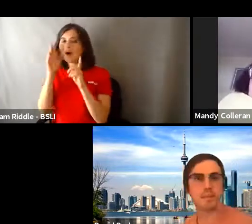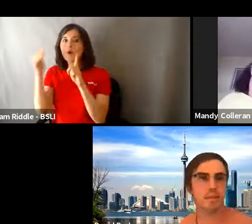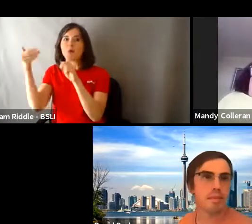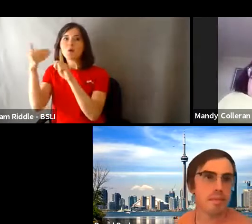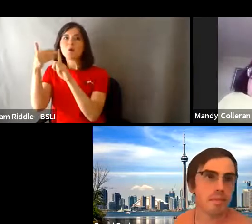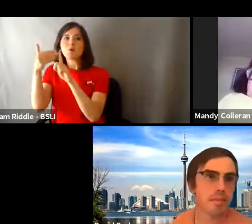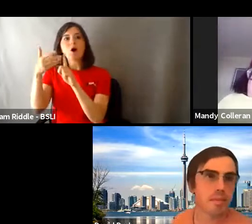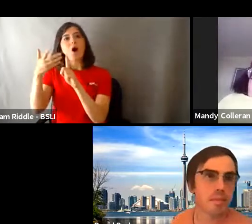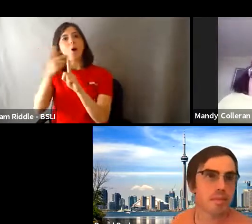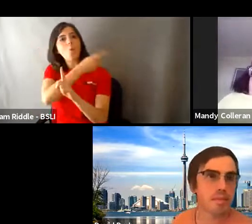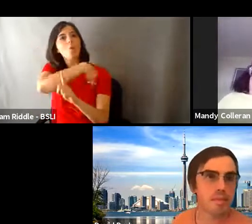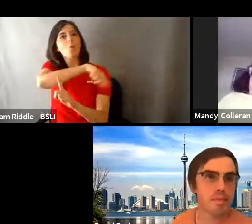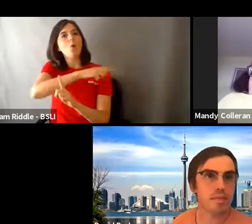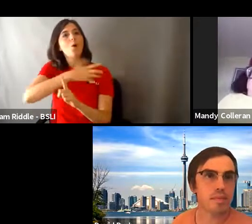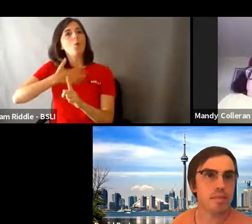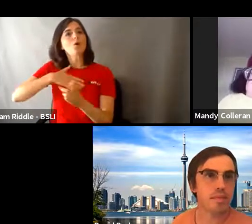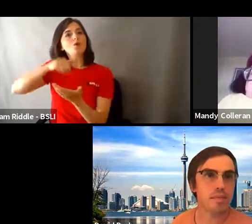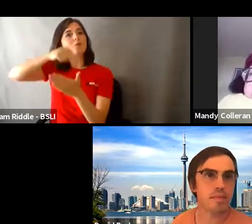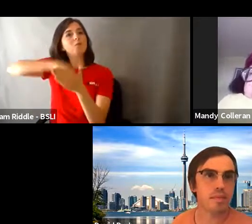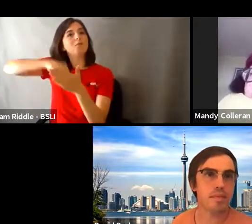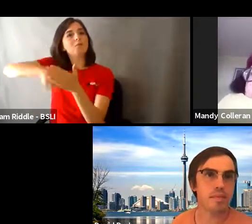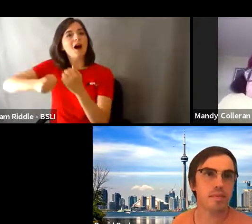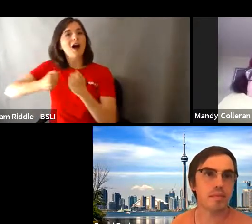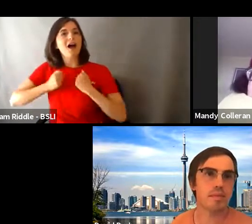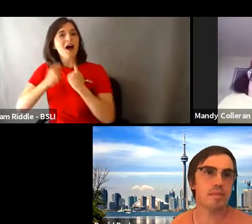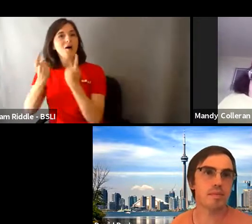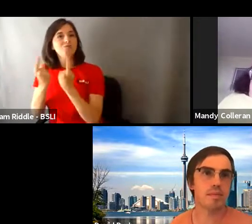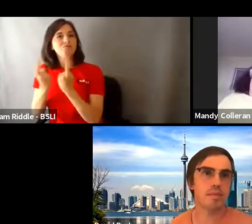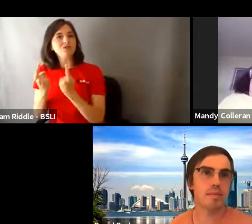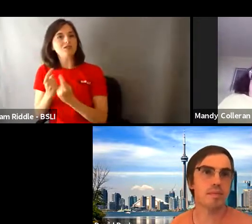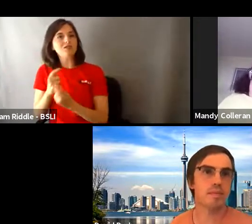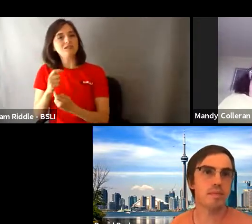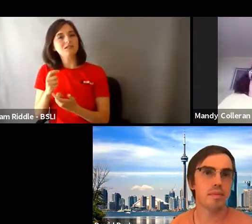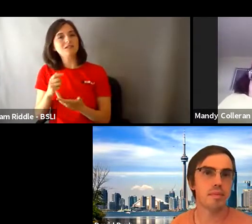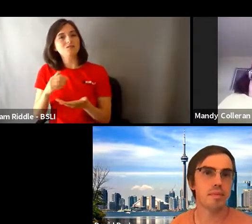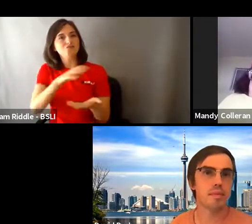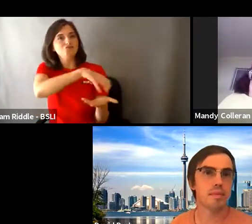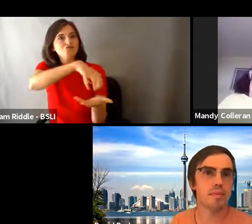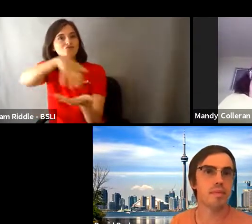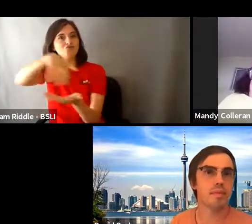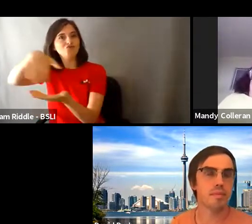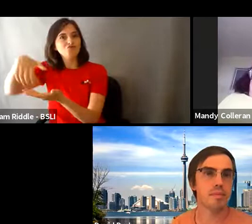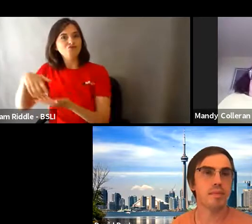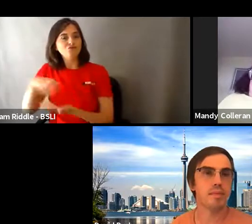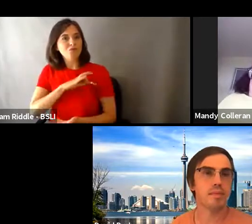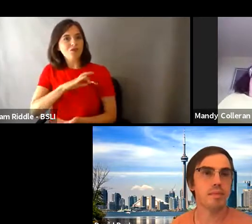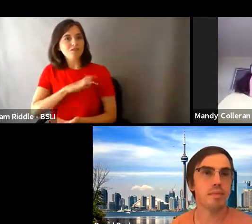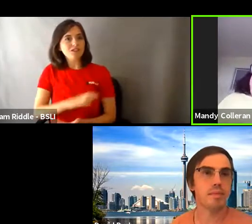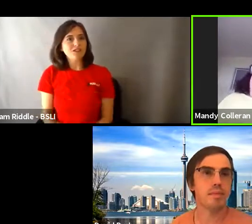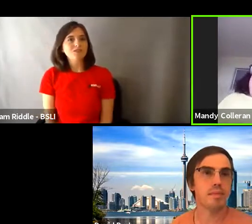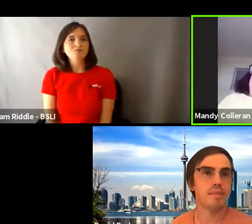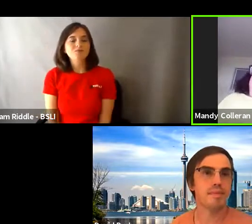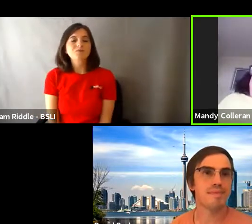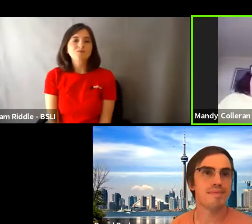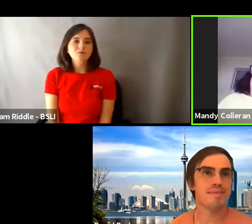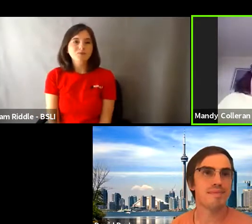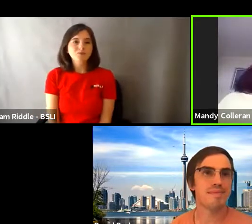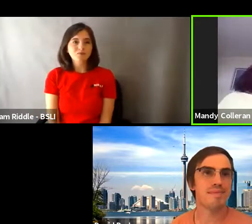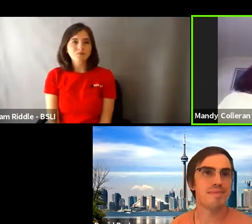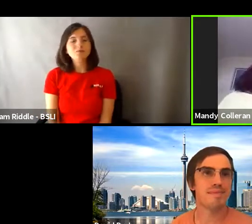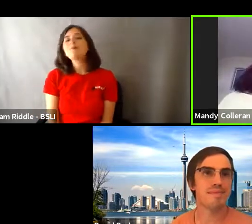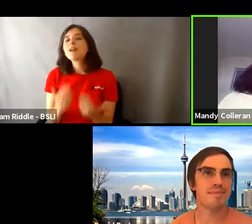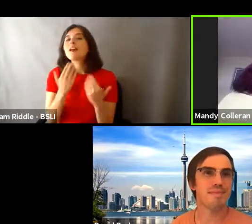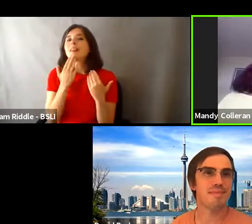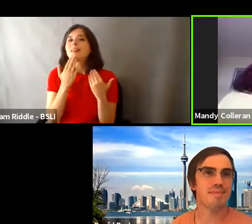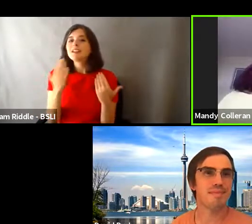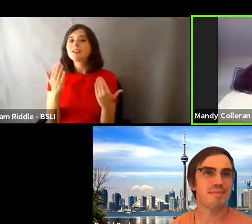the products that you produce when fewer people are in employment. Okay, thanks, guys.